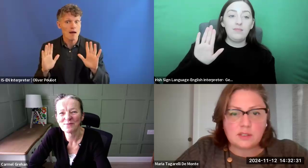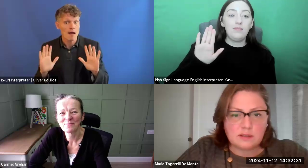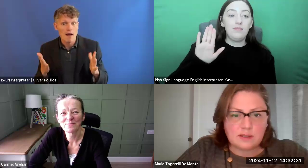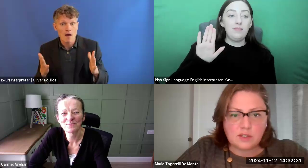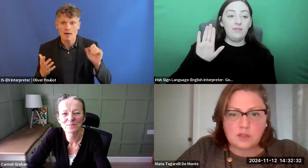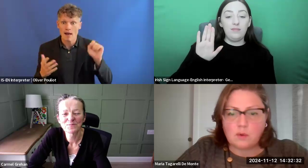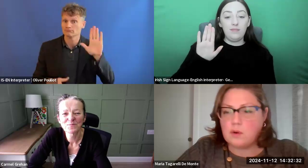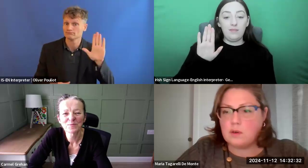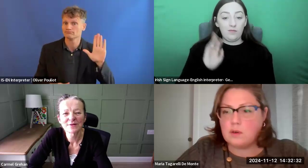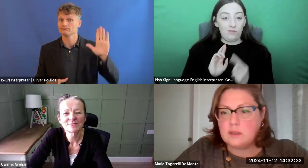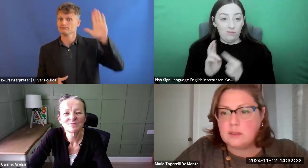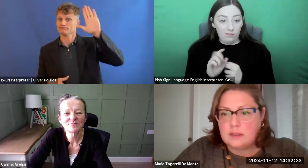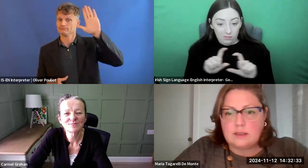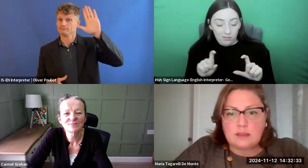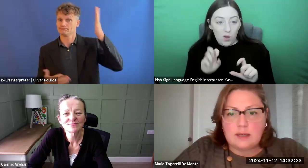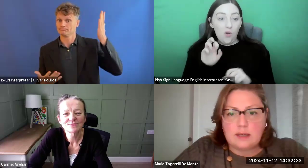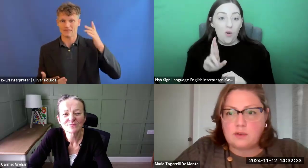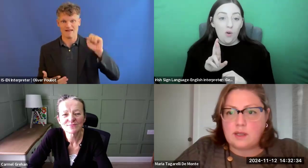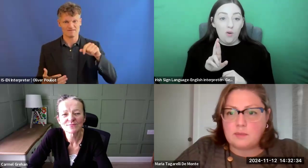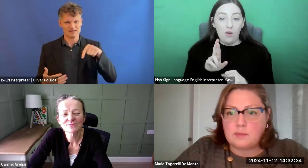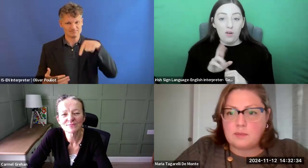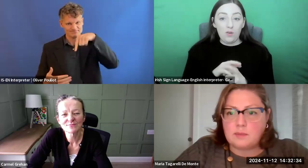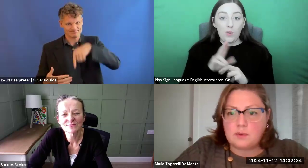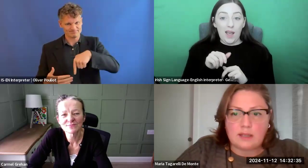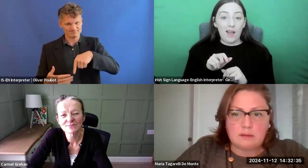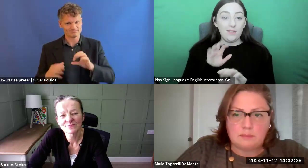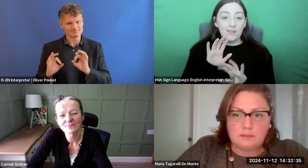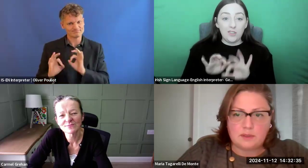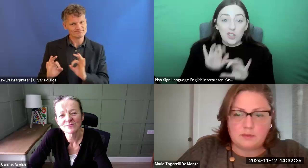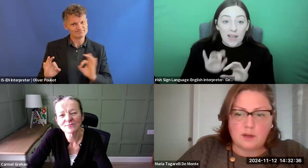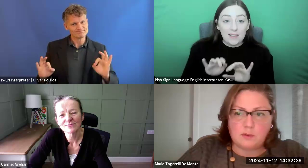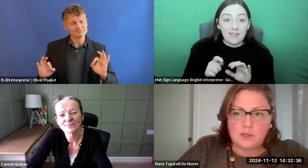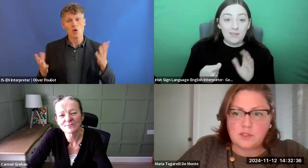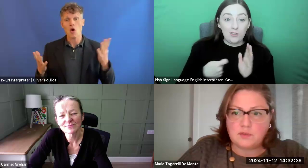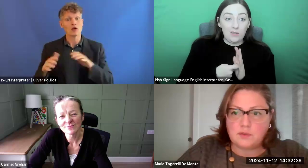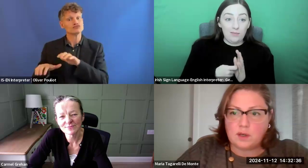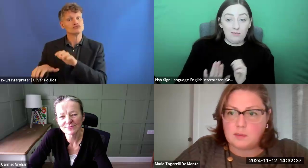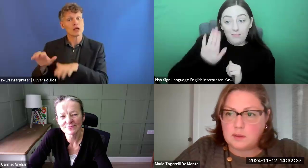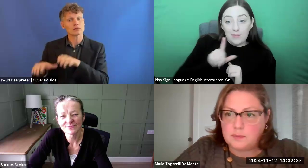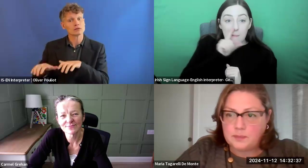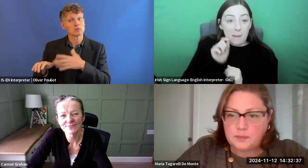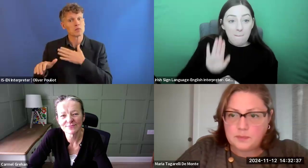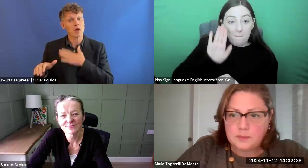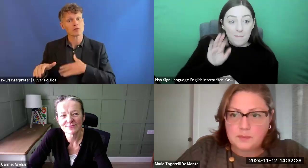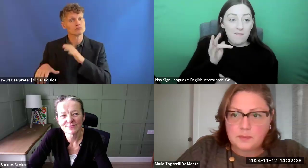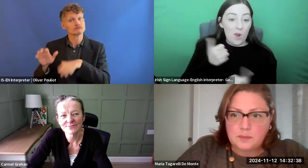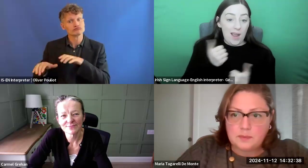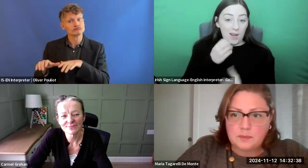the reaction section or add your name to the chat if you have questions for Carmel.